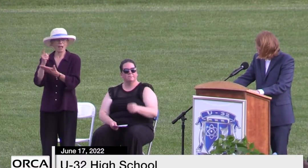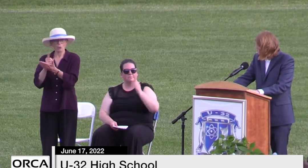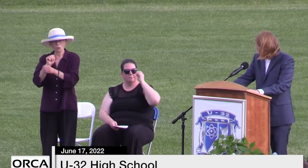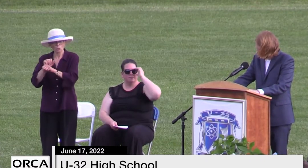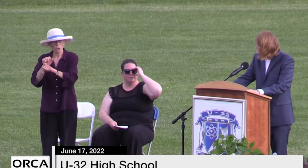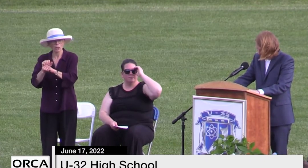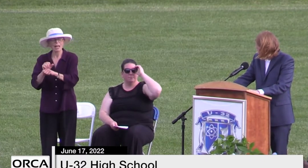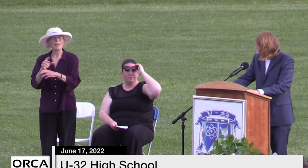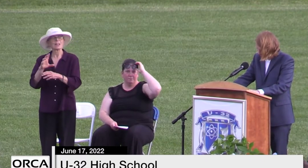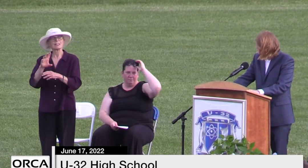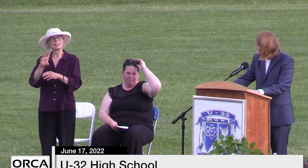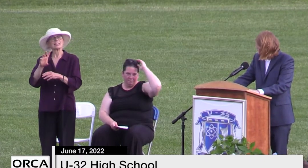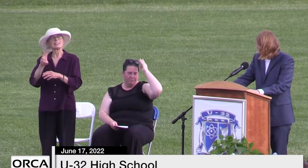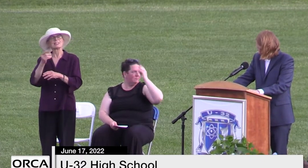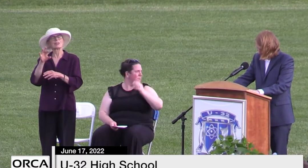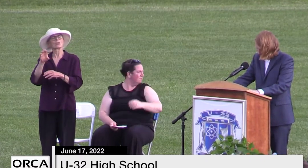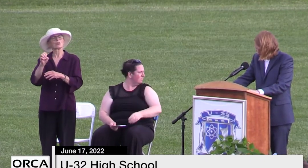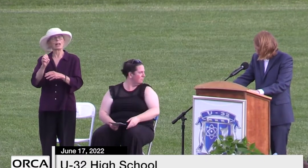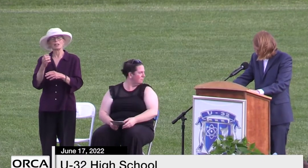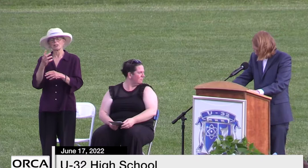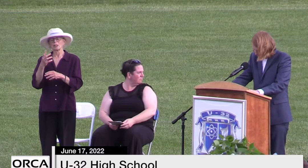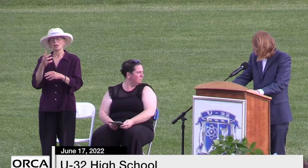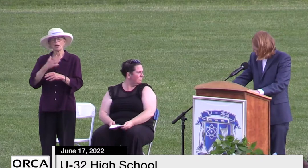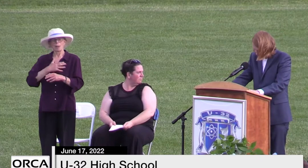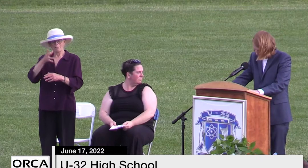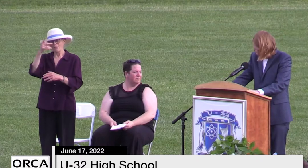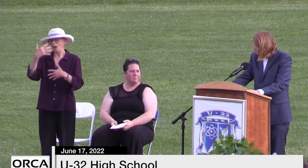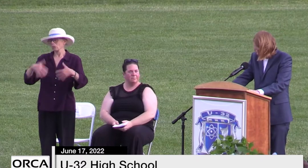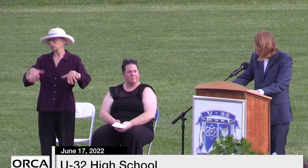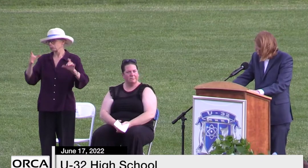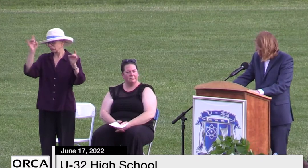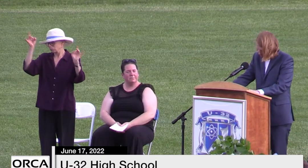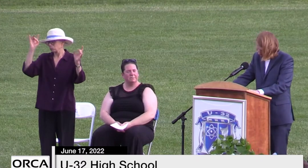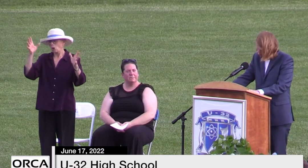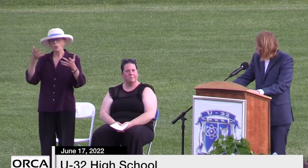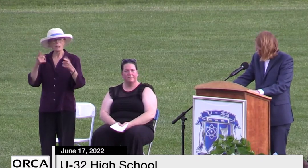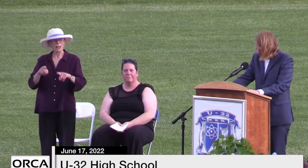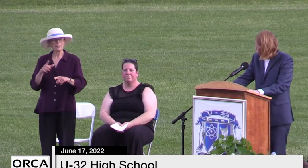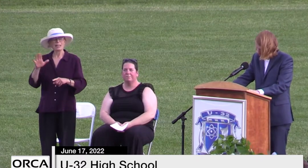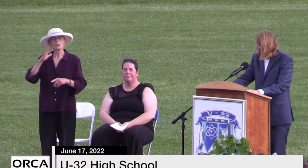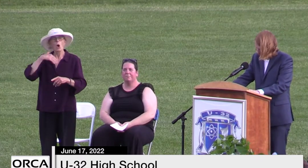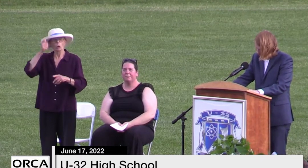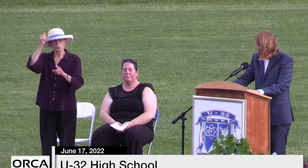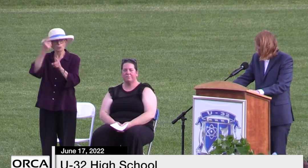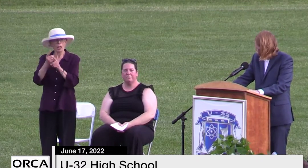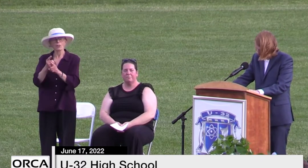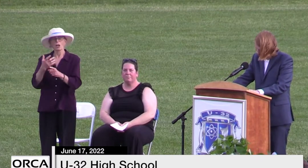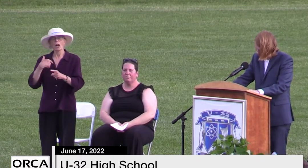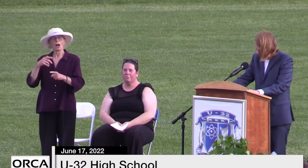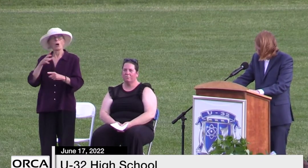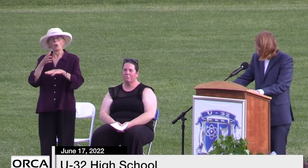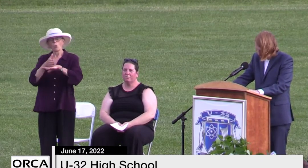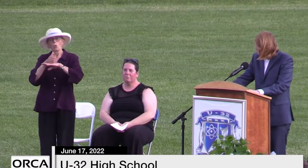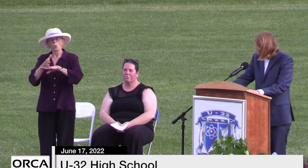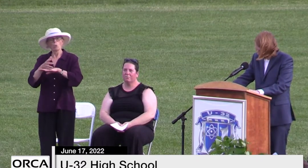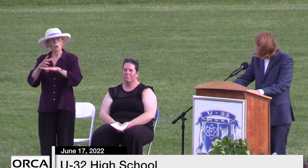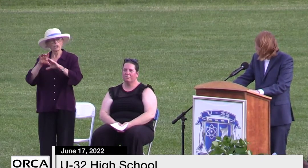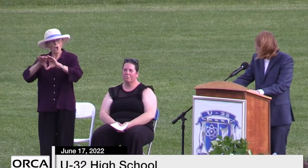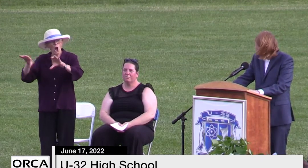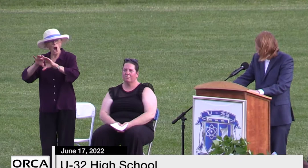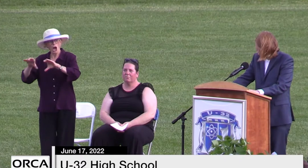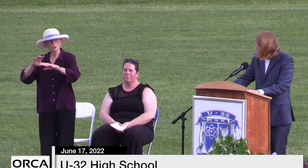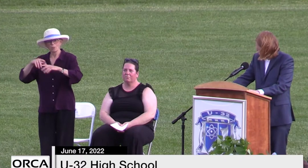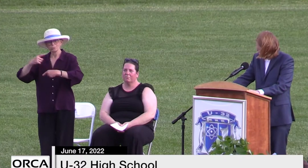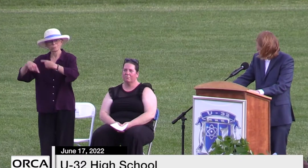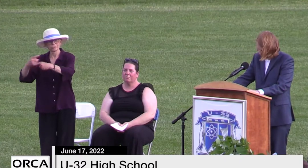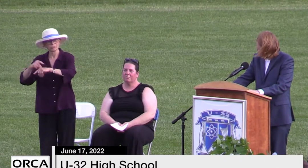dad encountered one of the most devastating events in his life. His older brother was crushed by a load of wood pulp. While the family